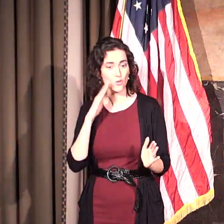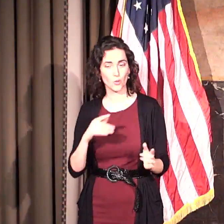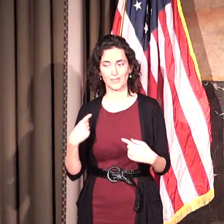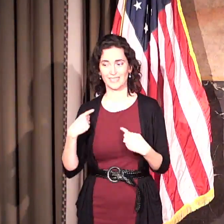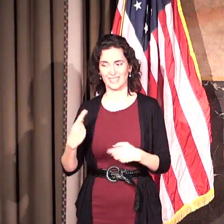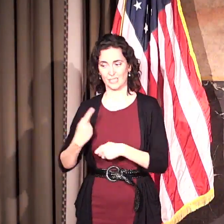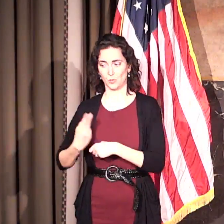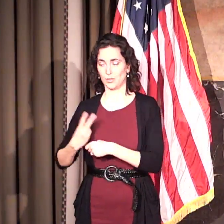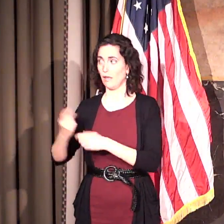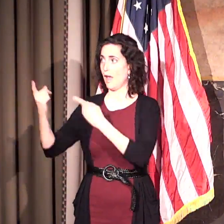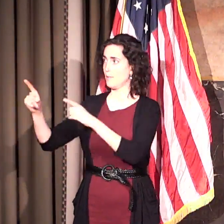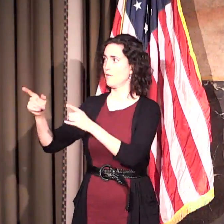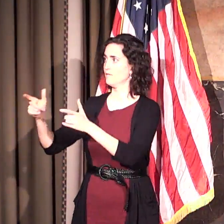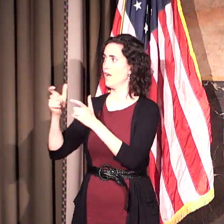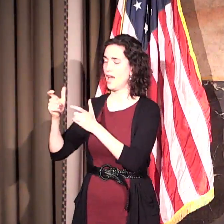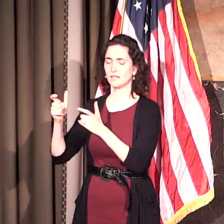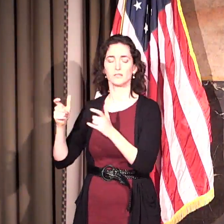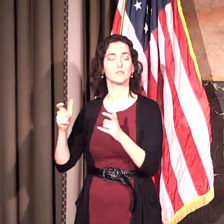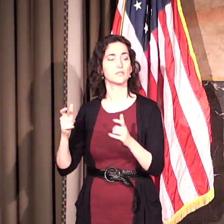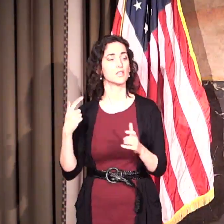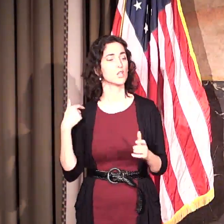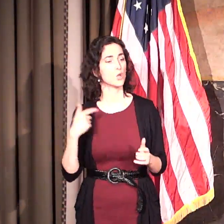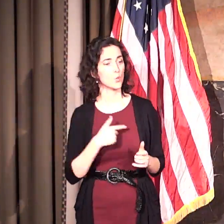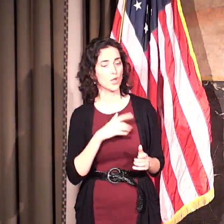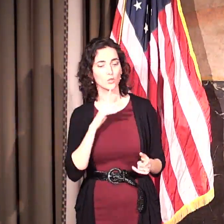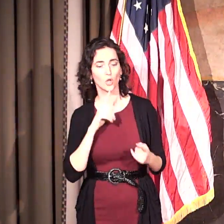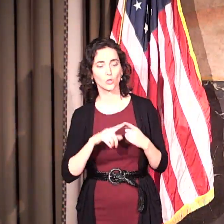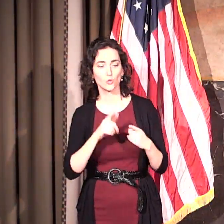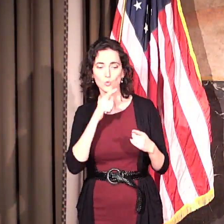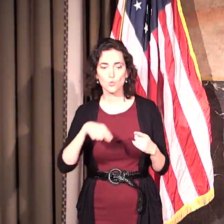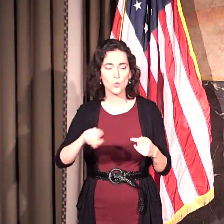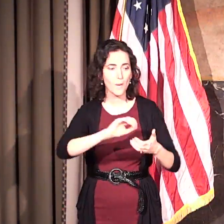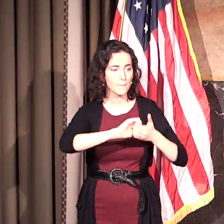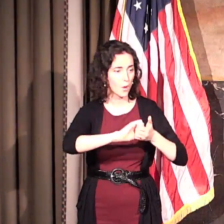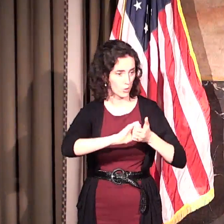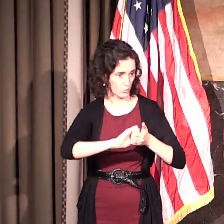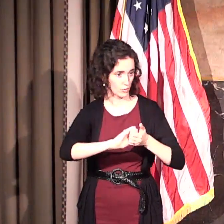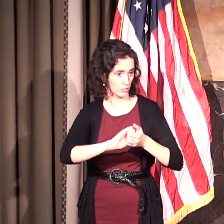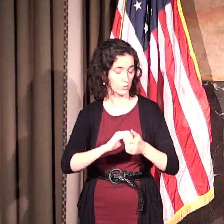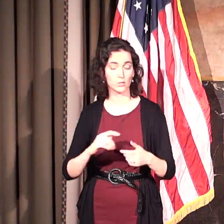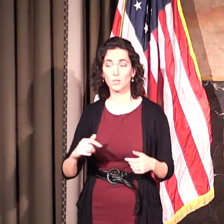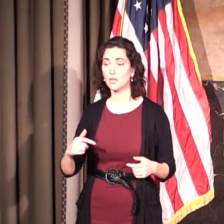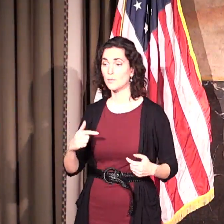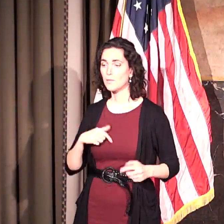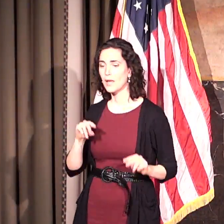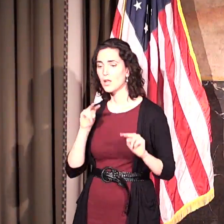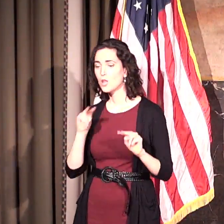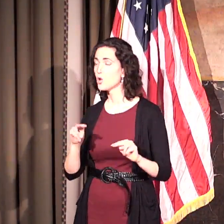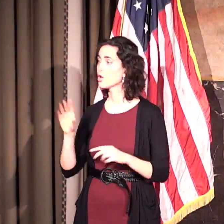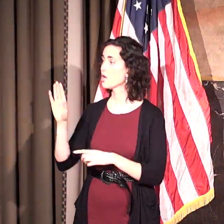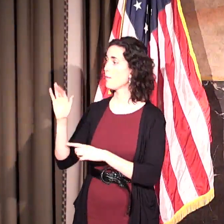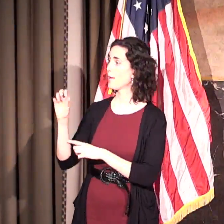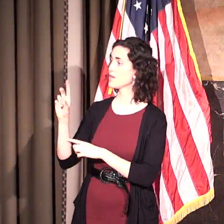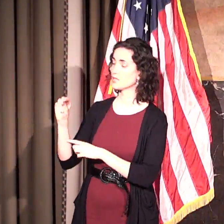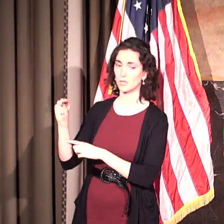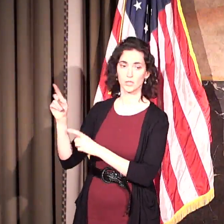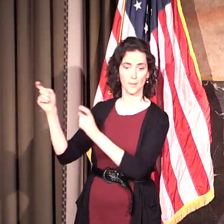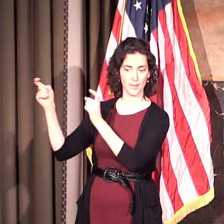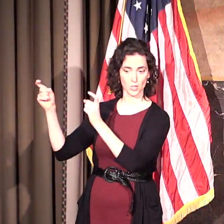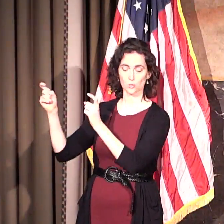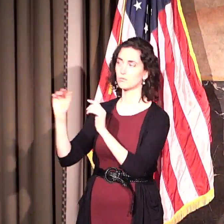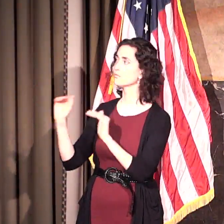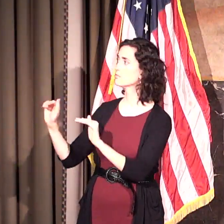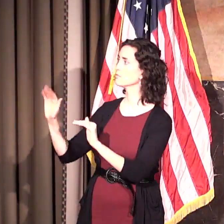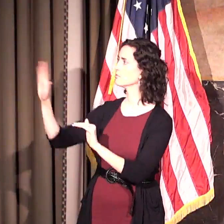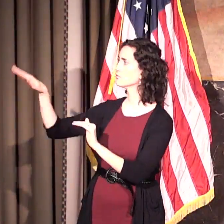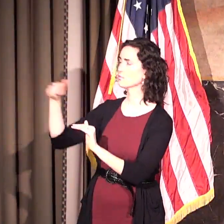in the last couple of days, and we are talking to our partners, and I'm looking forward to engaging with the Biden administration to make the